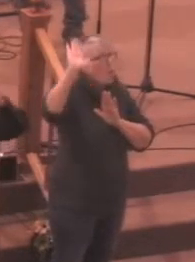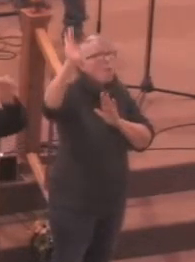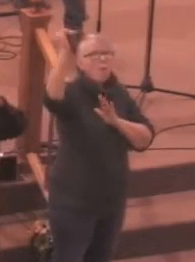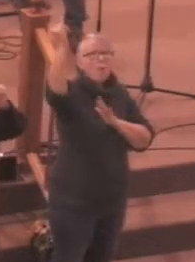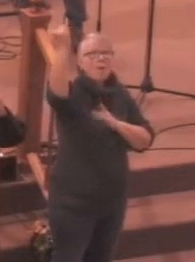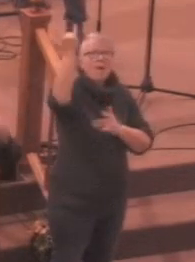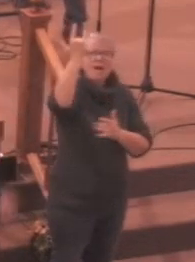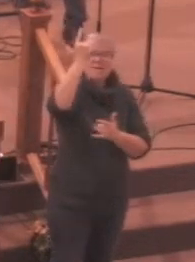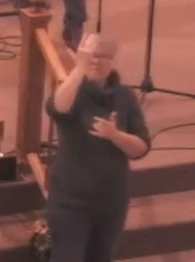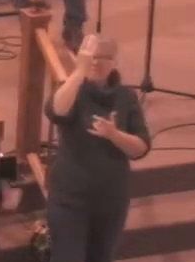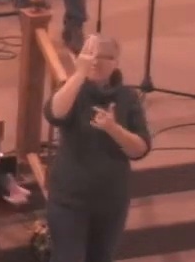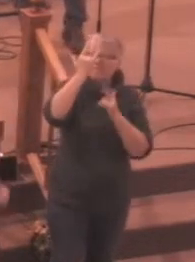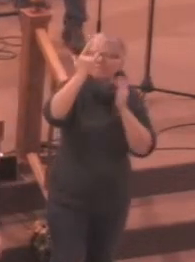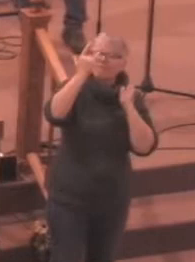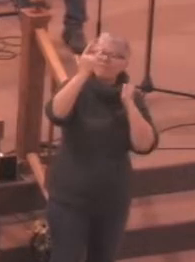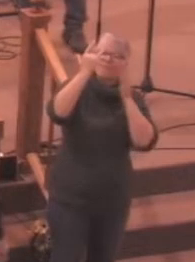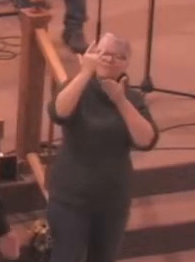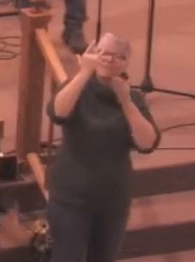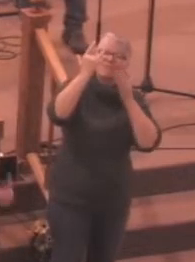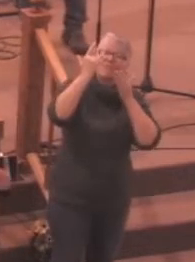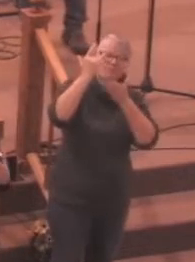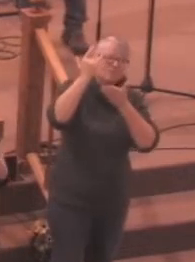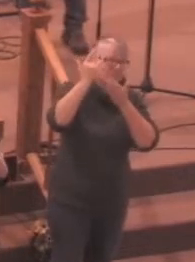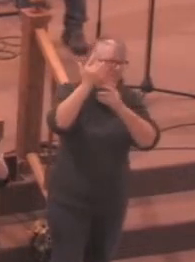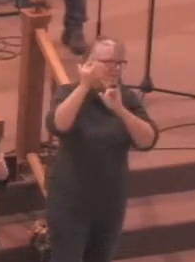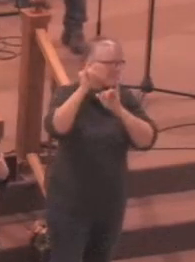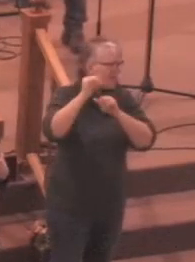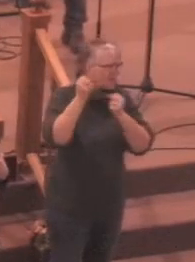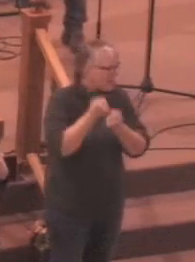this tremendous love that has been poured out